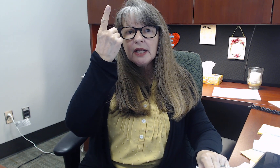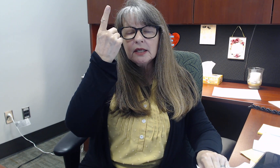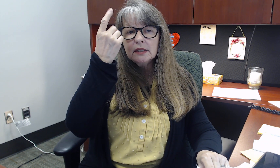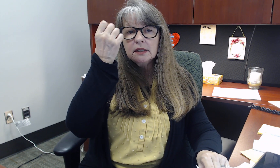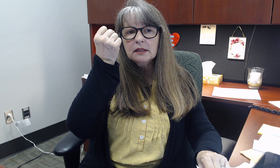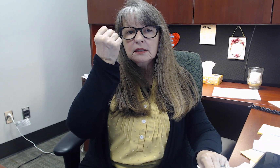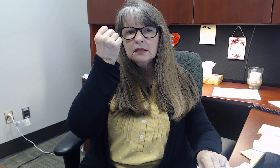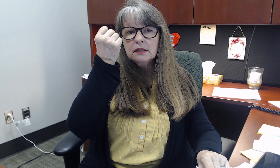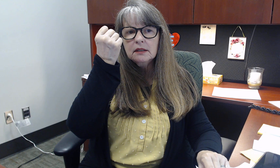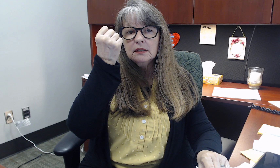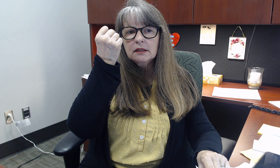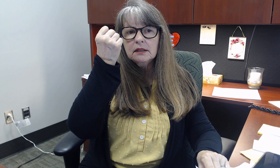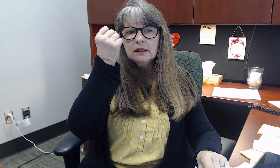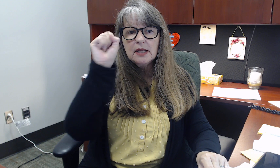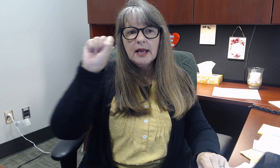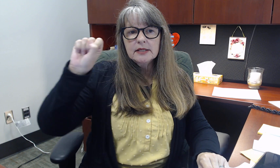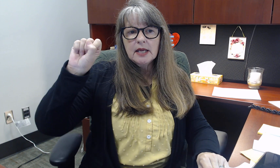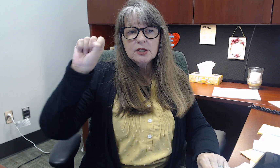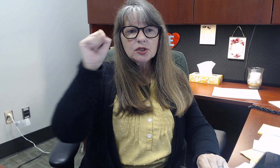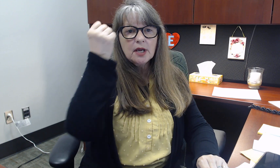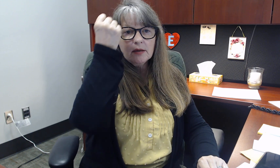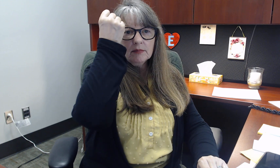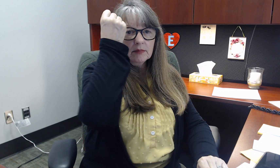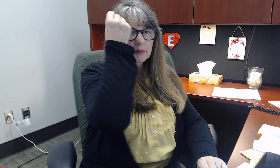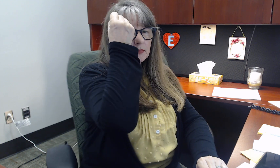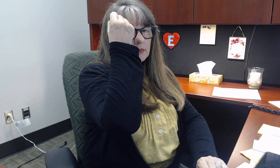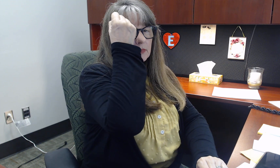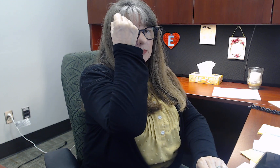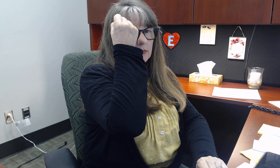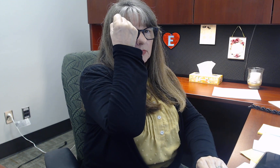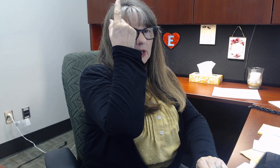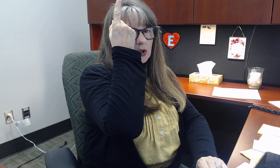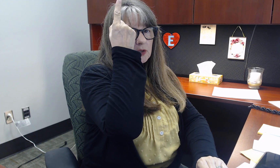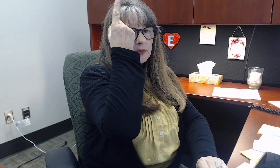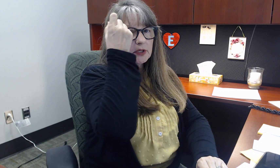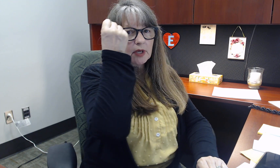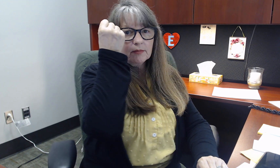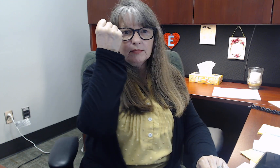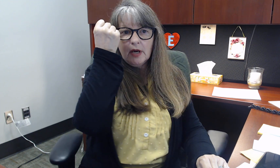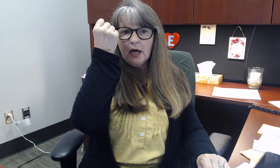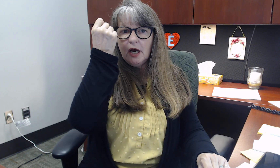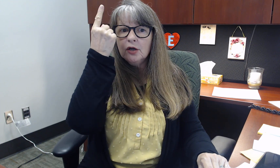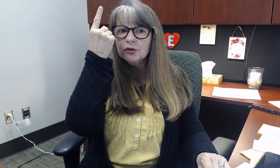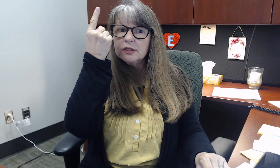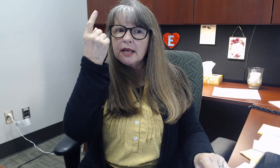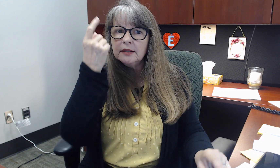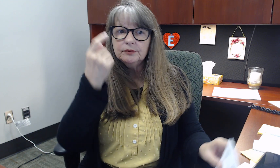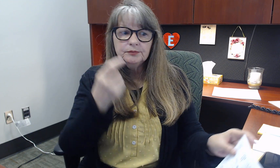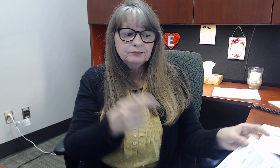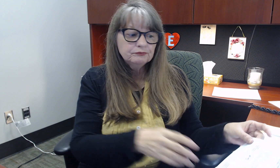Understand. S hand shape, and it just flicks up. Understand.